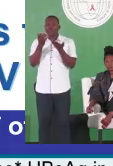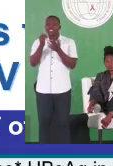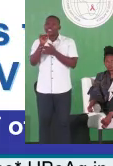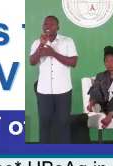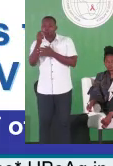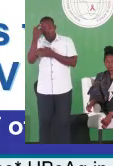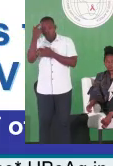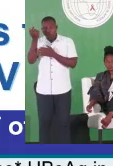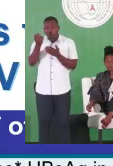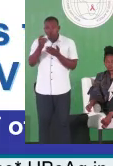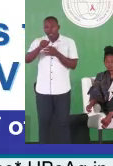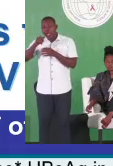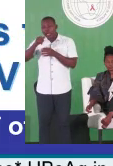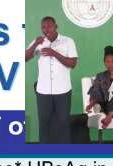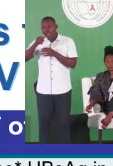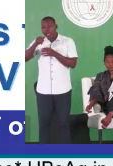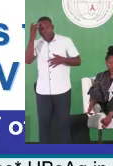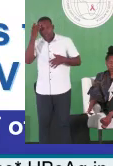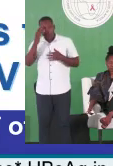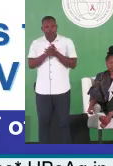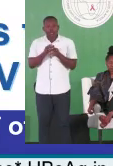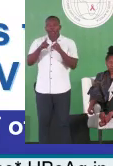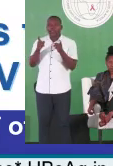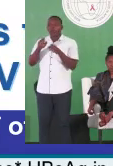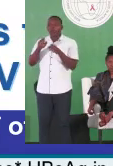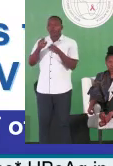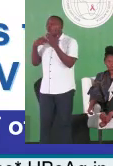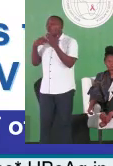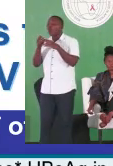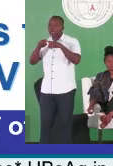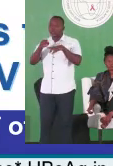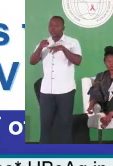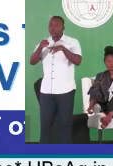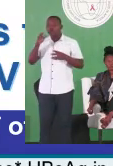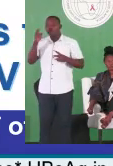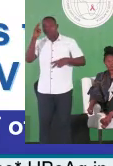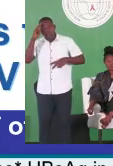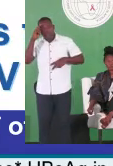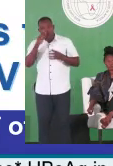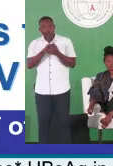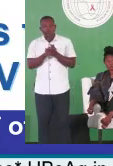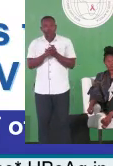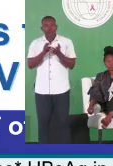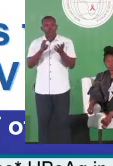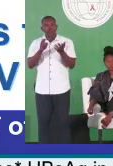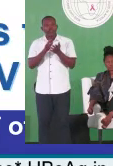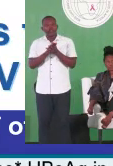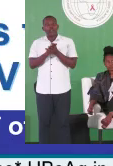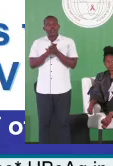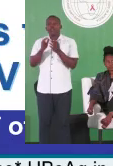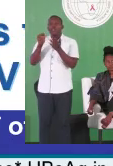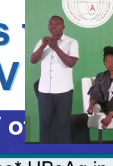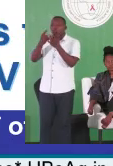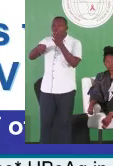vaccination, and the vaccination coverage is both for the childhood series and the birth dose, which is what we are focusing